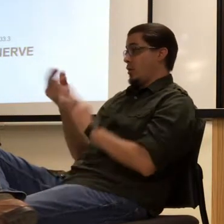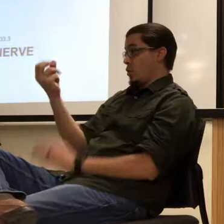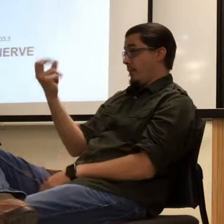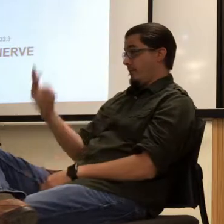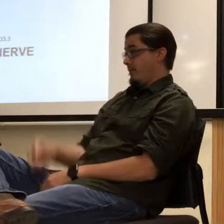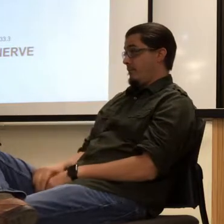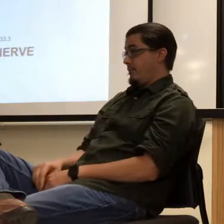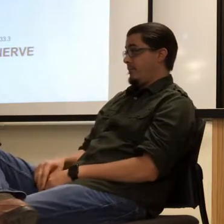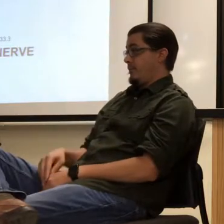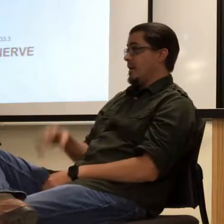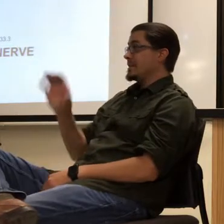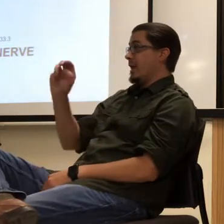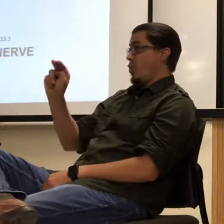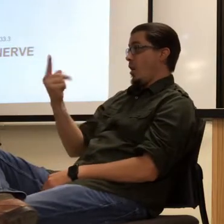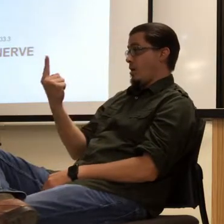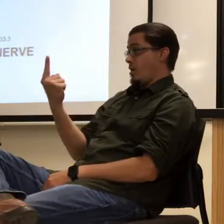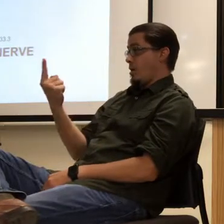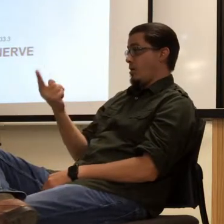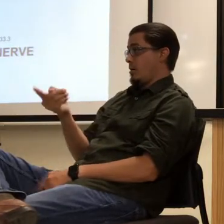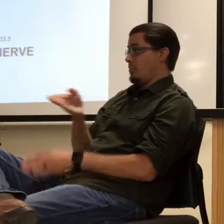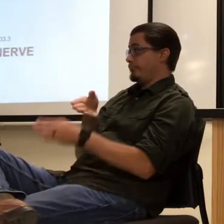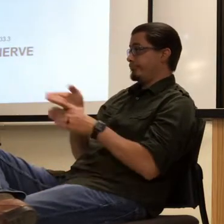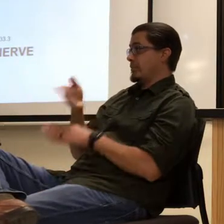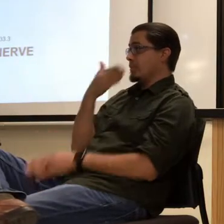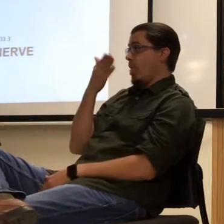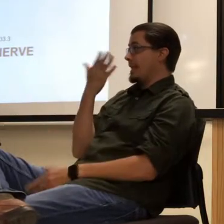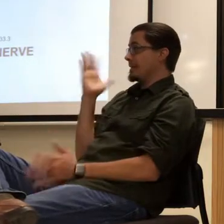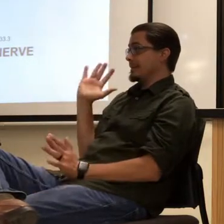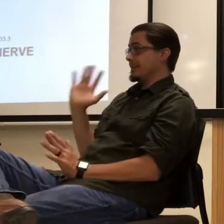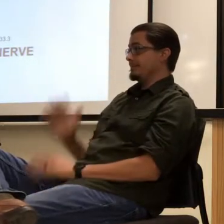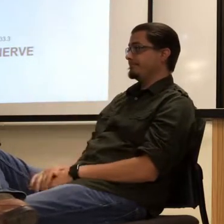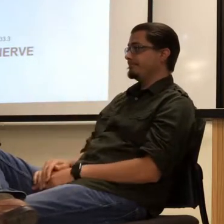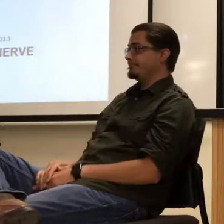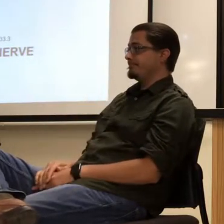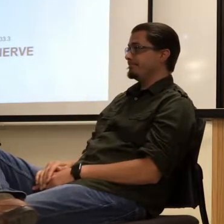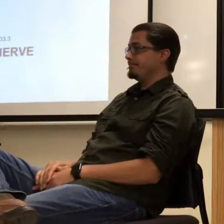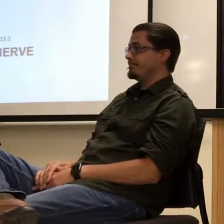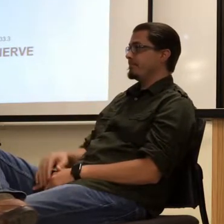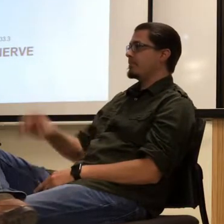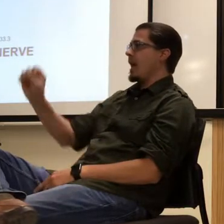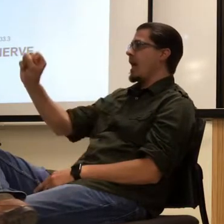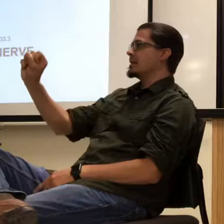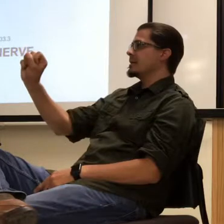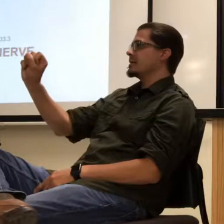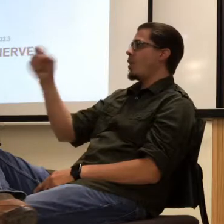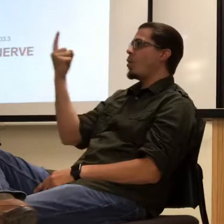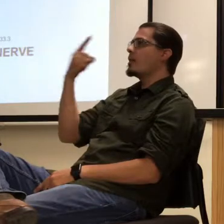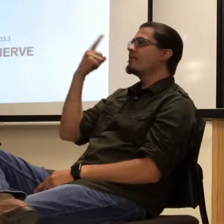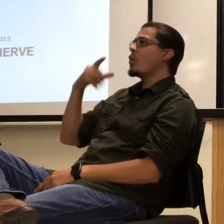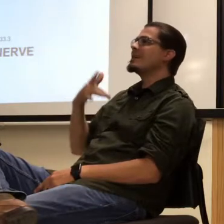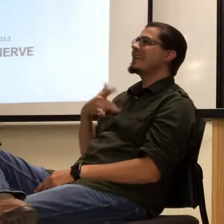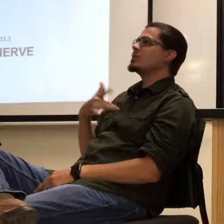Purely sensory, okay? So I'll put an S for sensory.